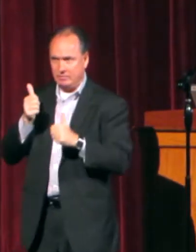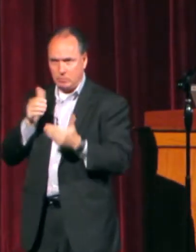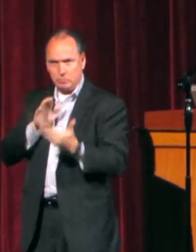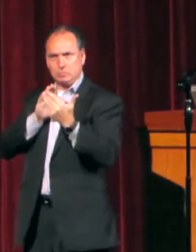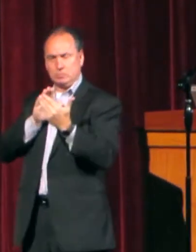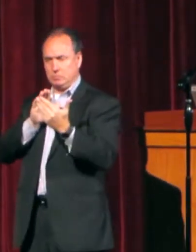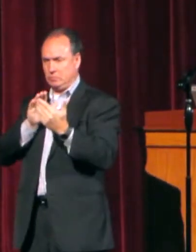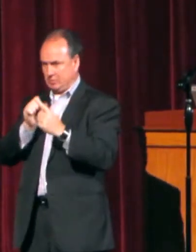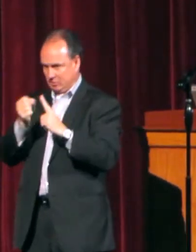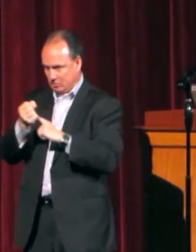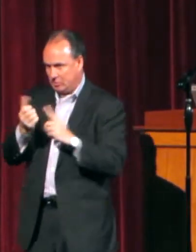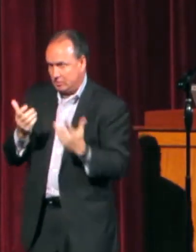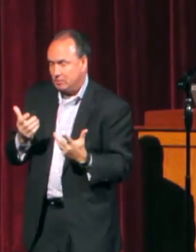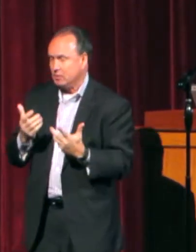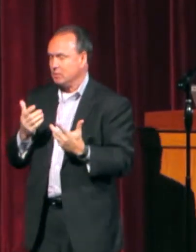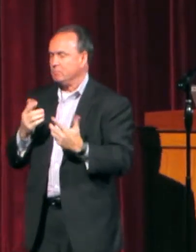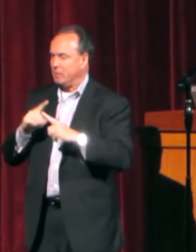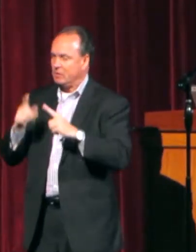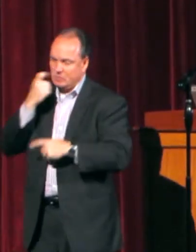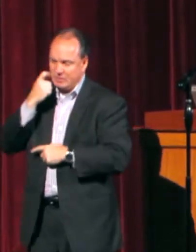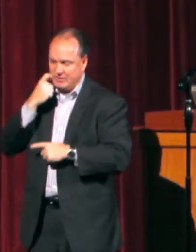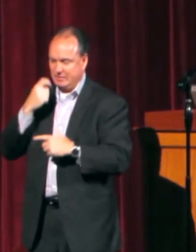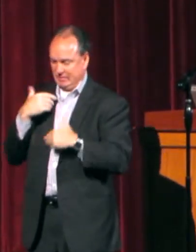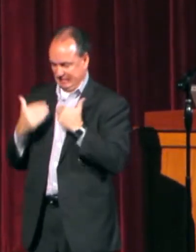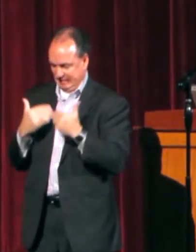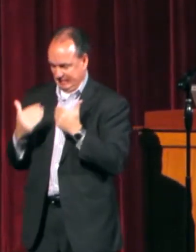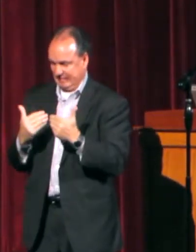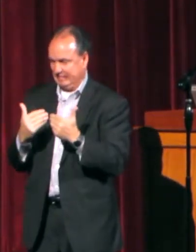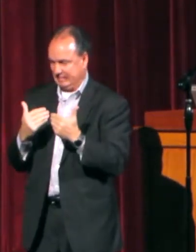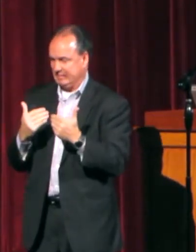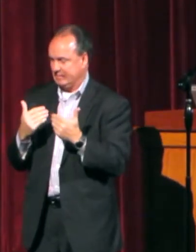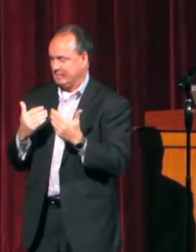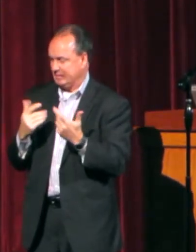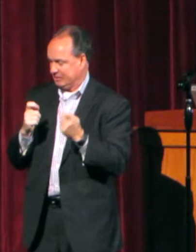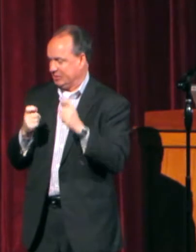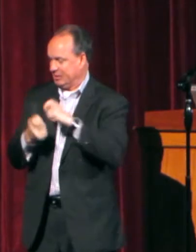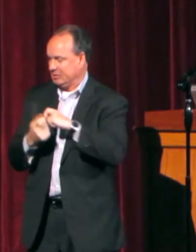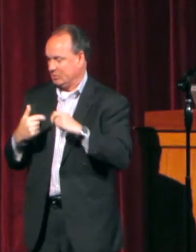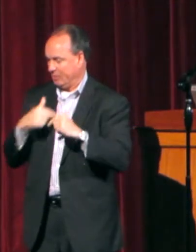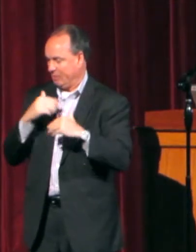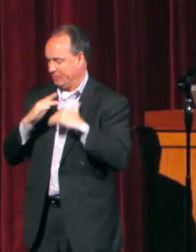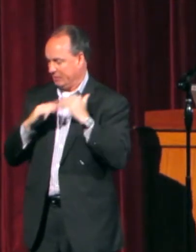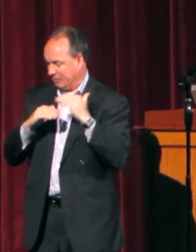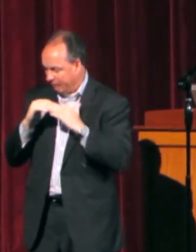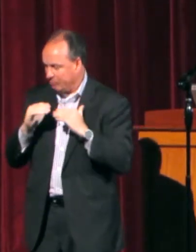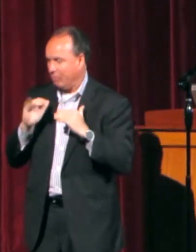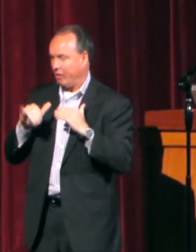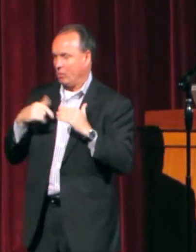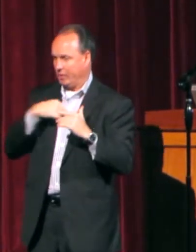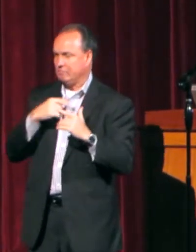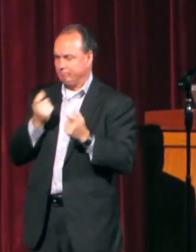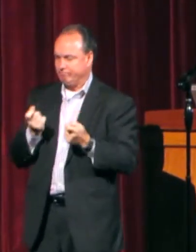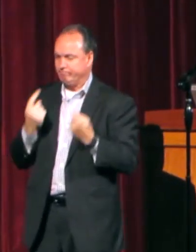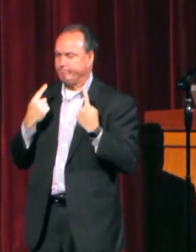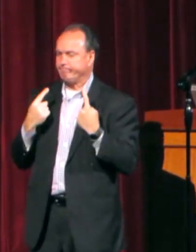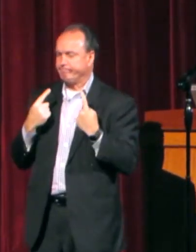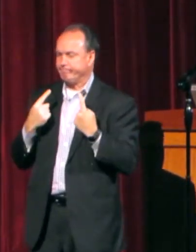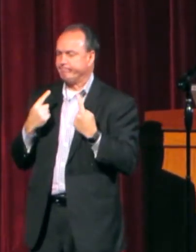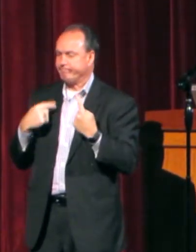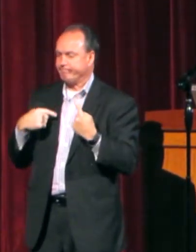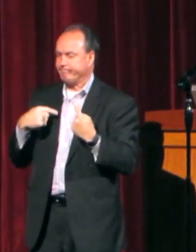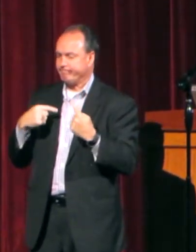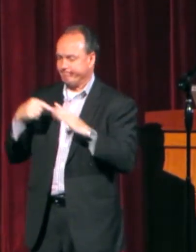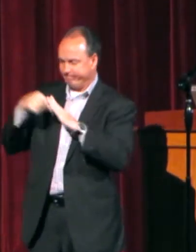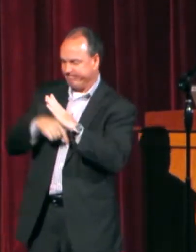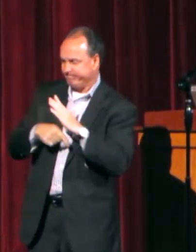think recently things have evolved that we feel pretty comfortable that we're covering the bases with what we're doing.